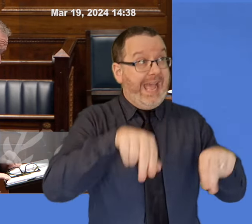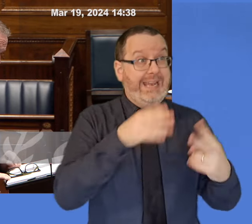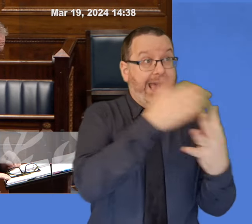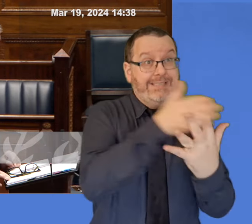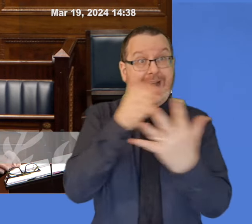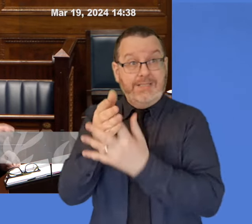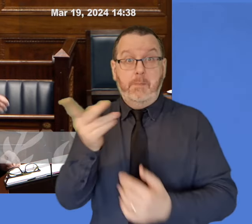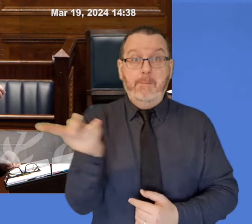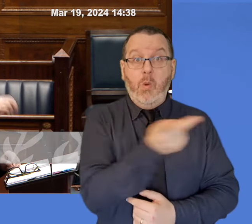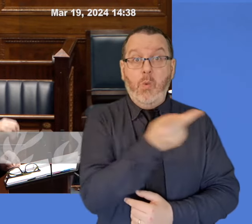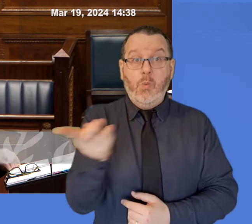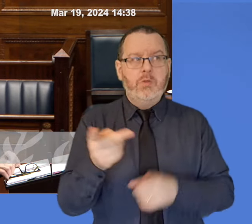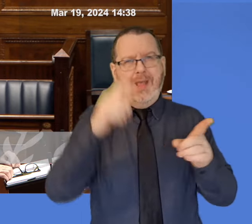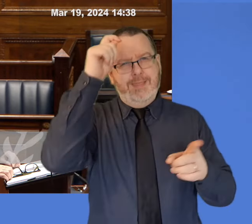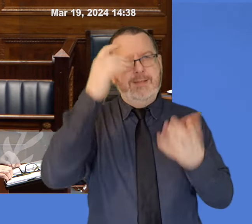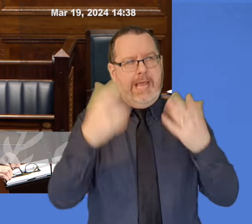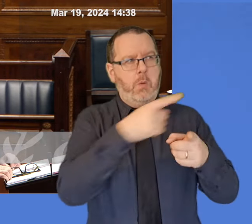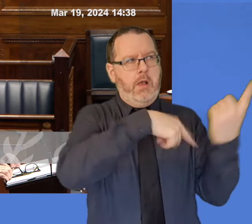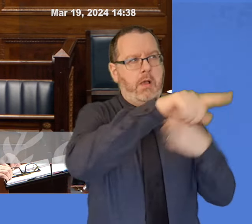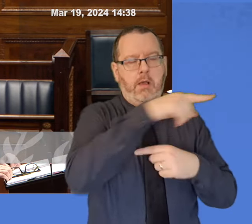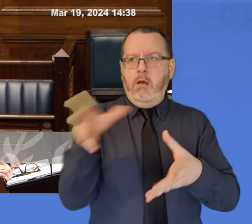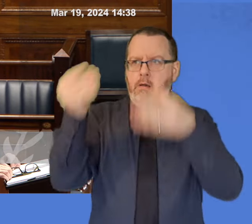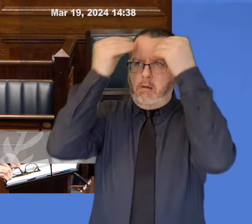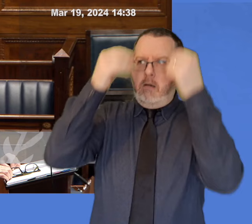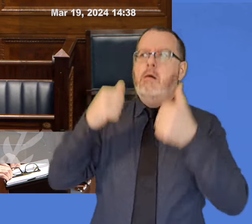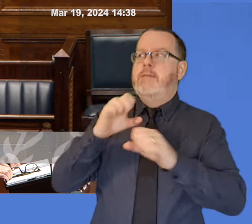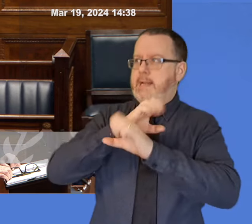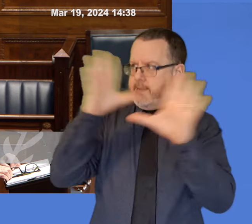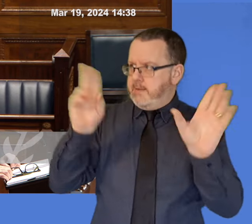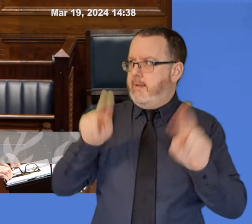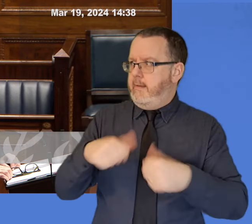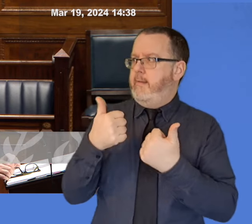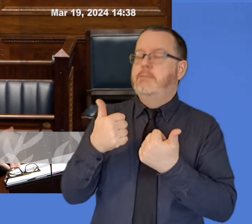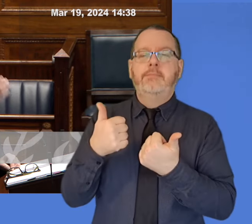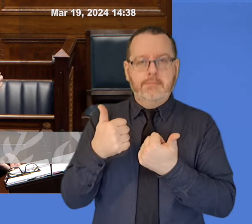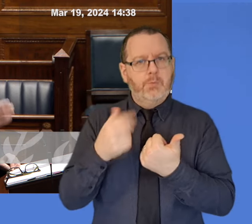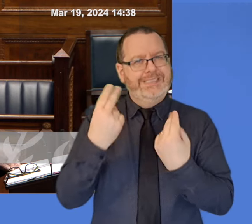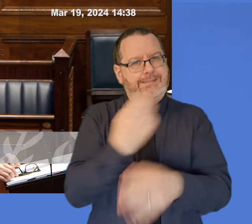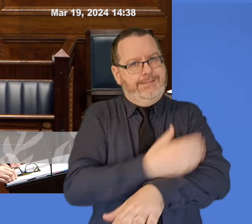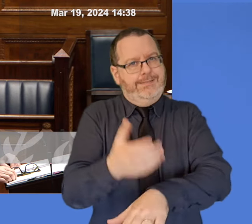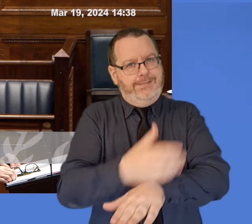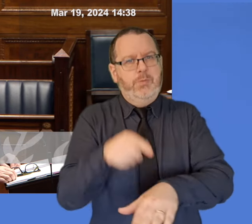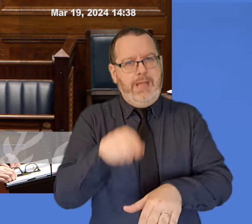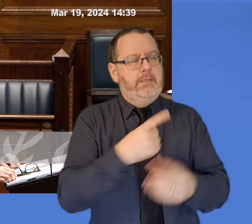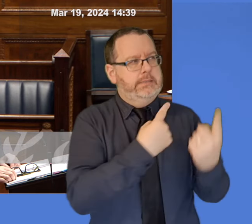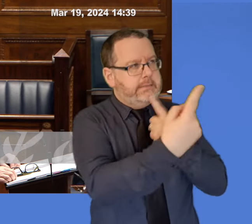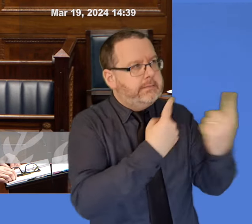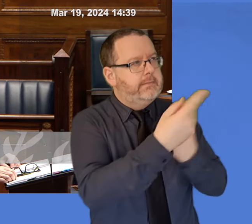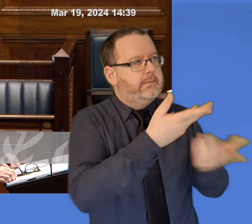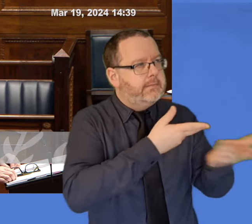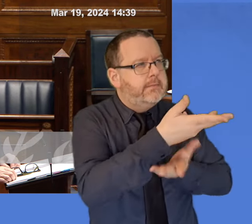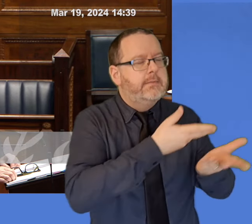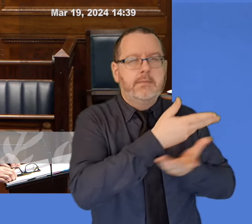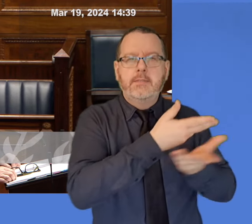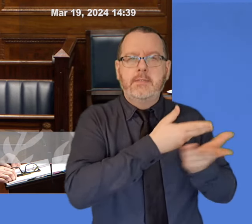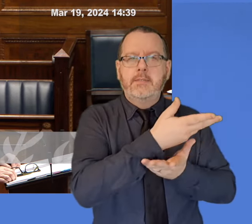their businesses. If we have an ongoing dialogue and attempt to thwart the